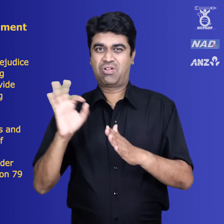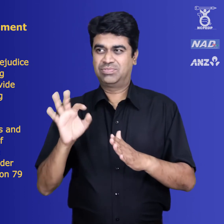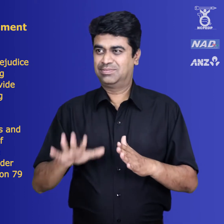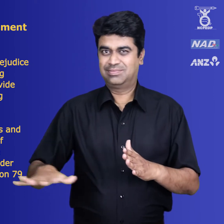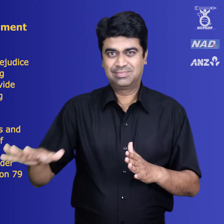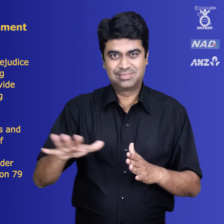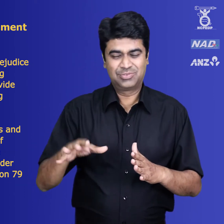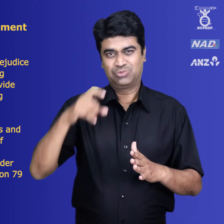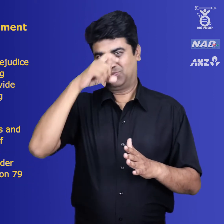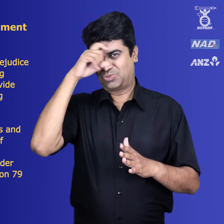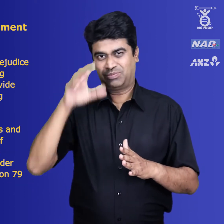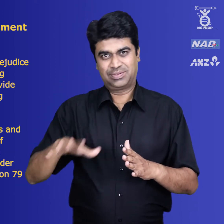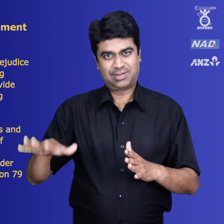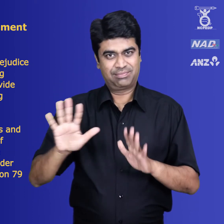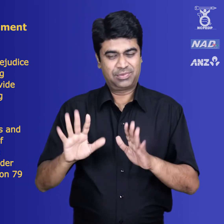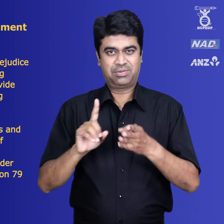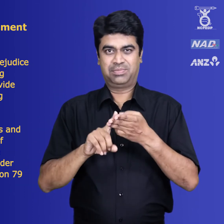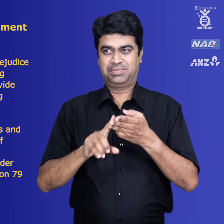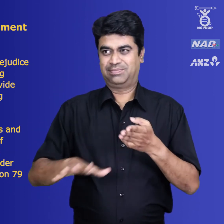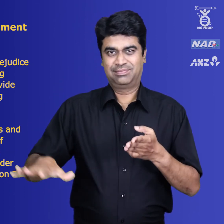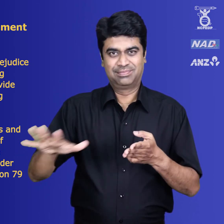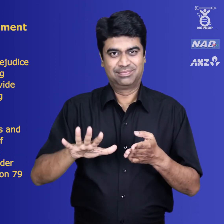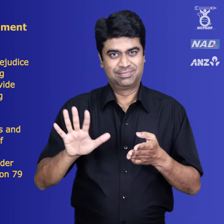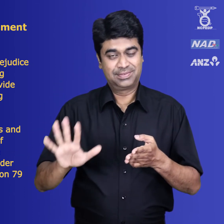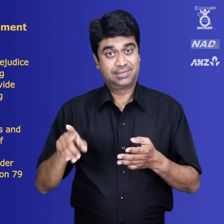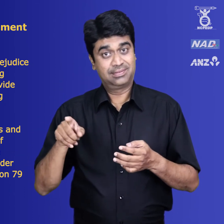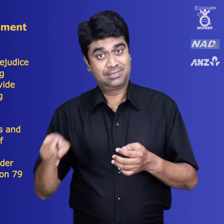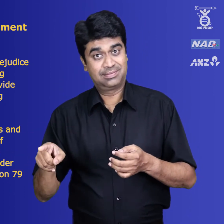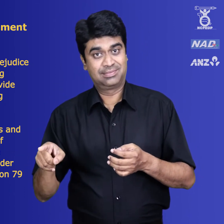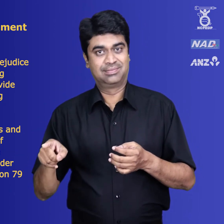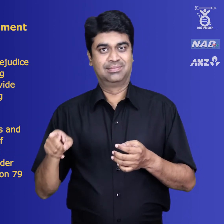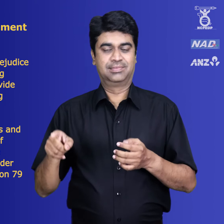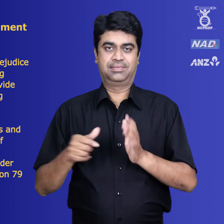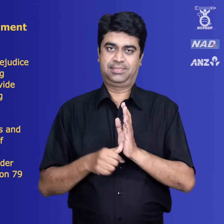Commissioner under subsection 3 of Section 79.